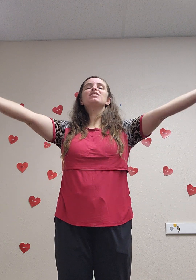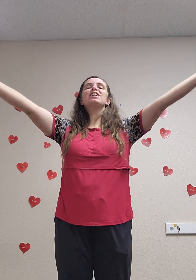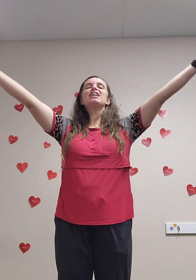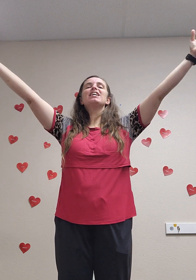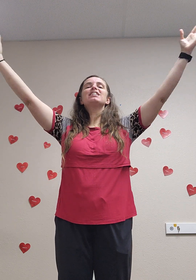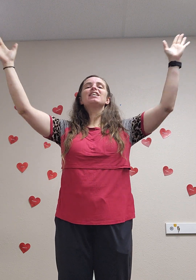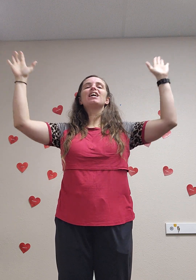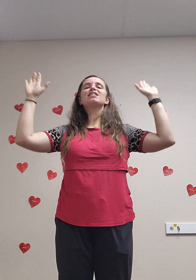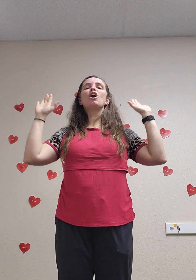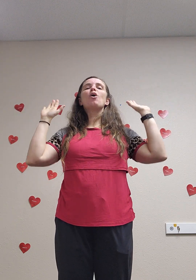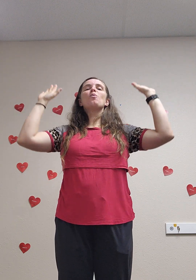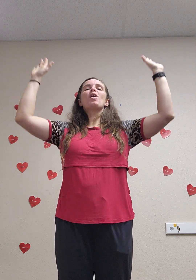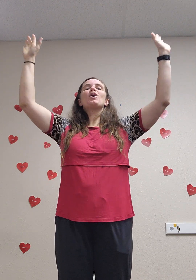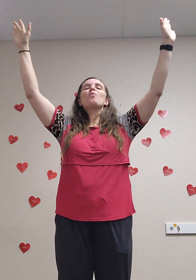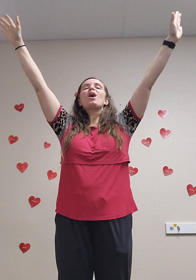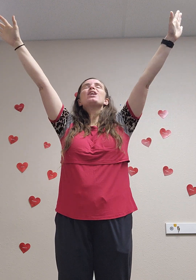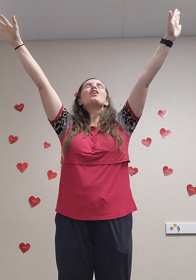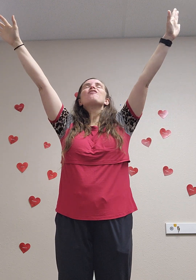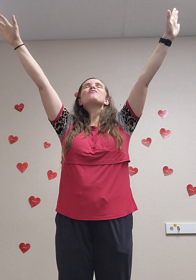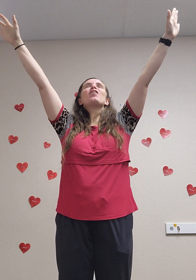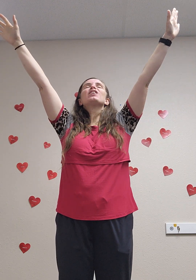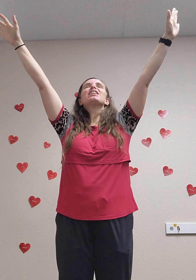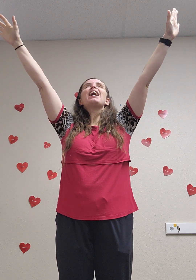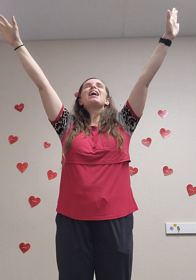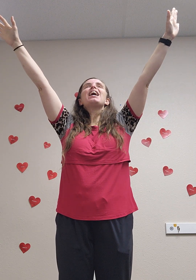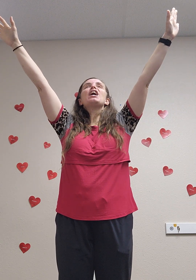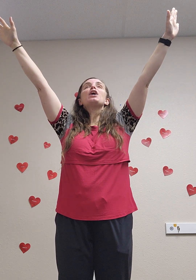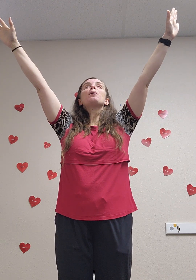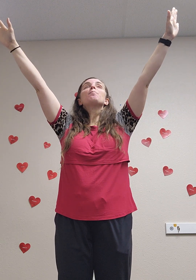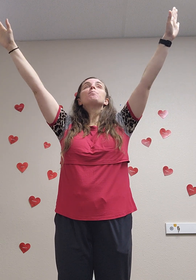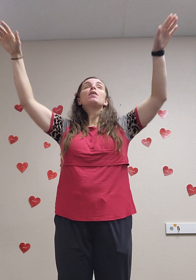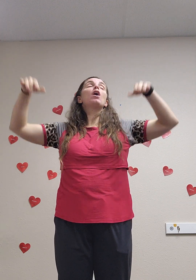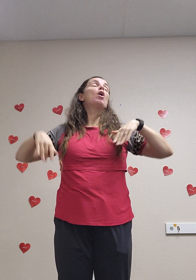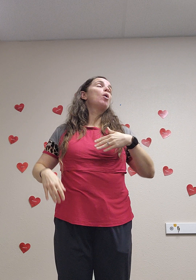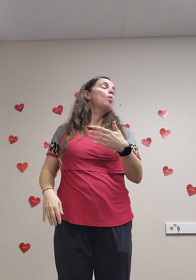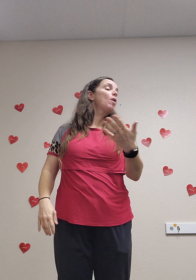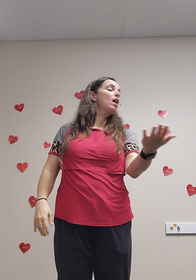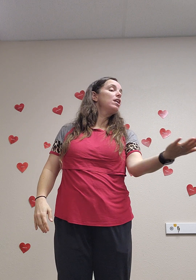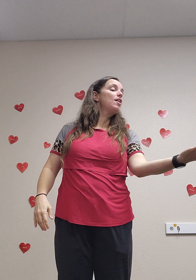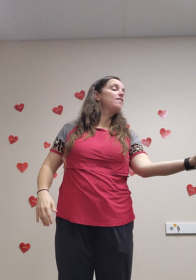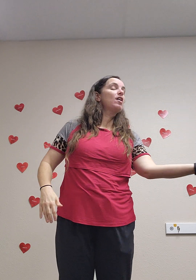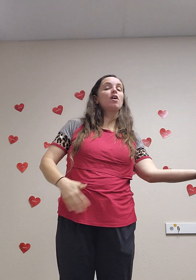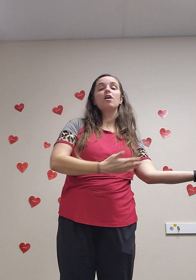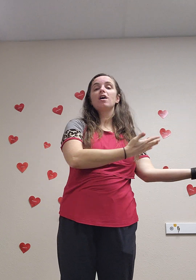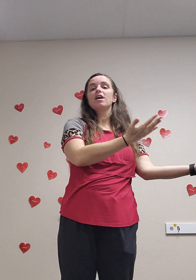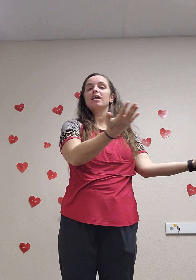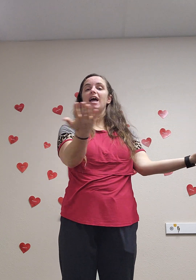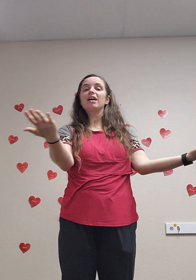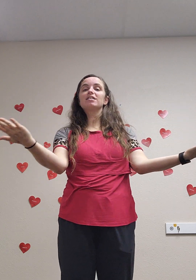Jesus, what a wonderful name Wonderful, Chancellor,